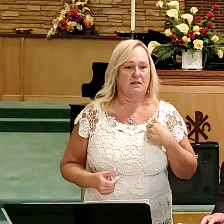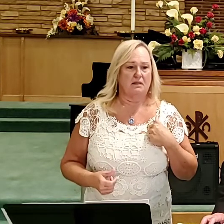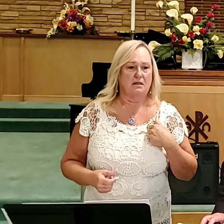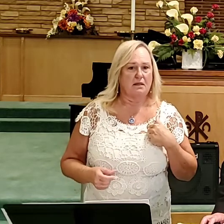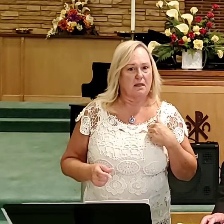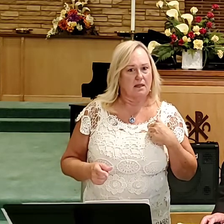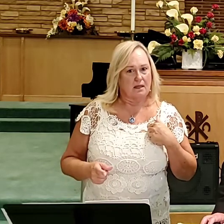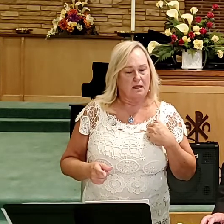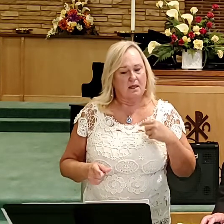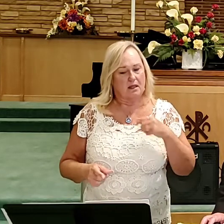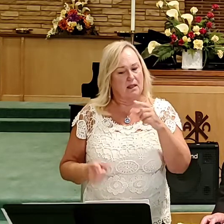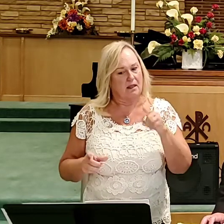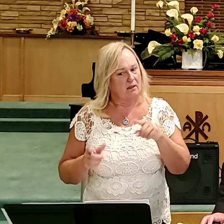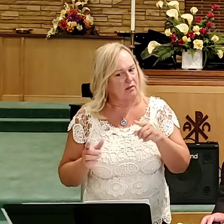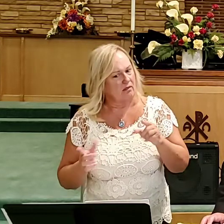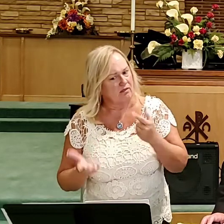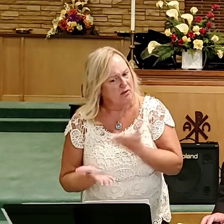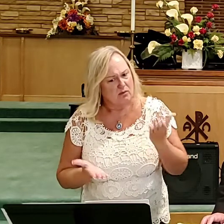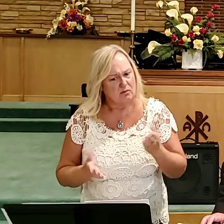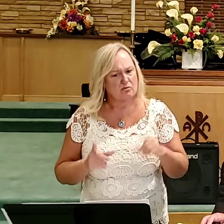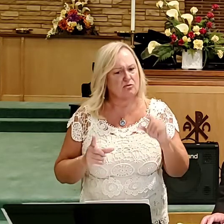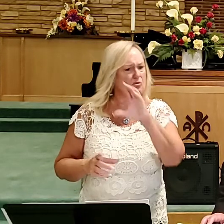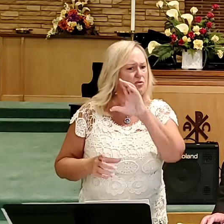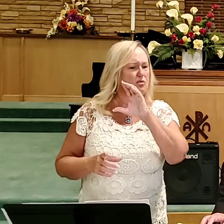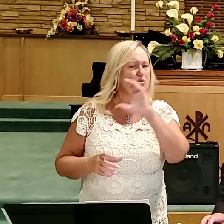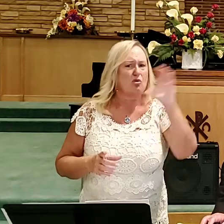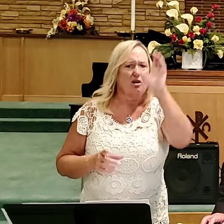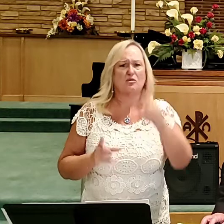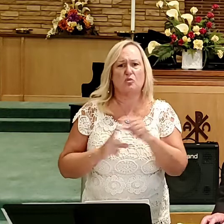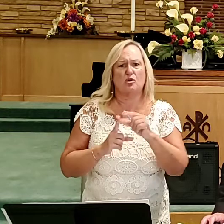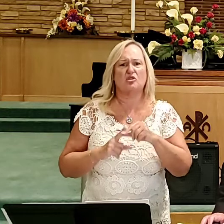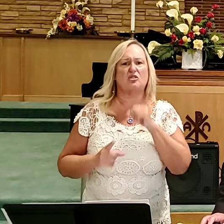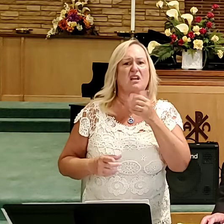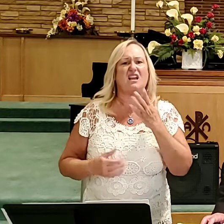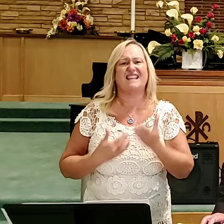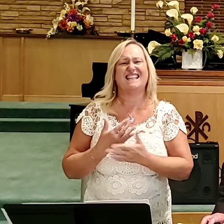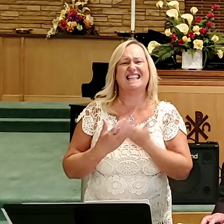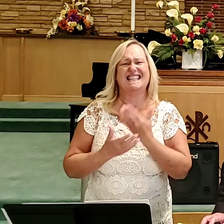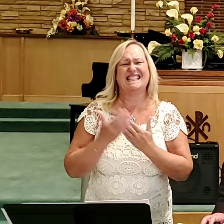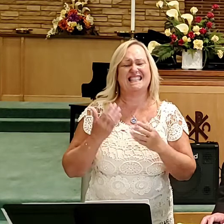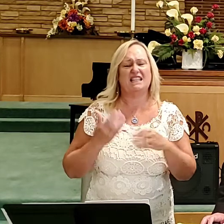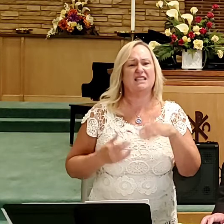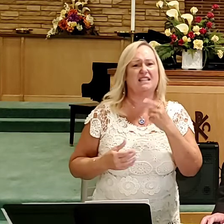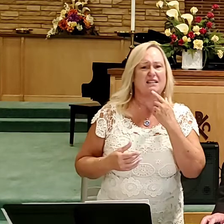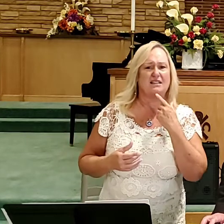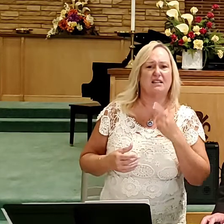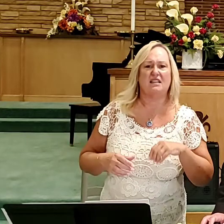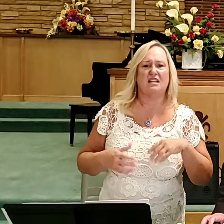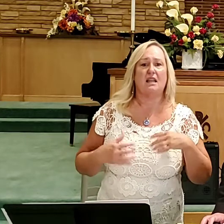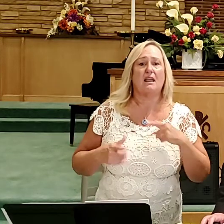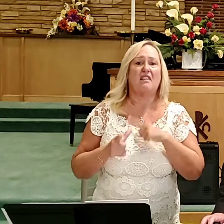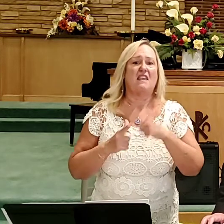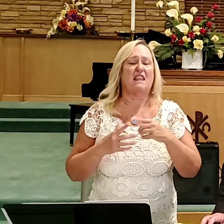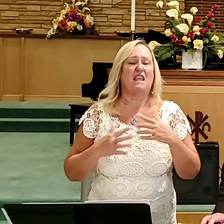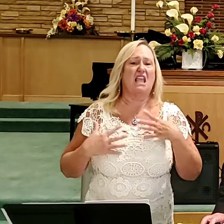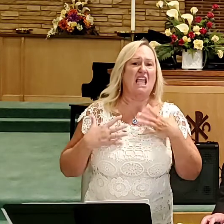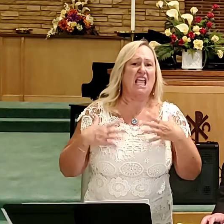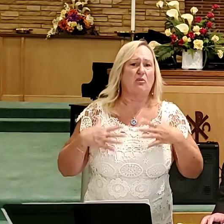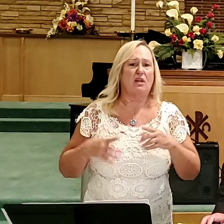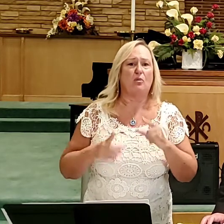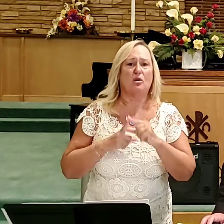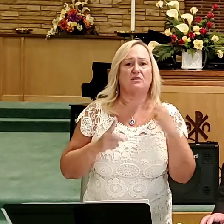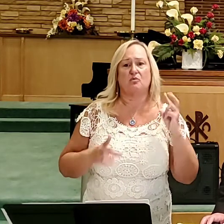Such cross words are no easier to hear or swallow than the angry words we might be hearing